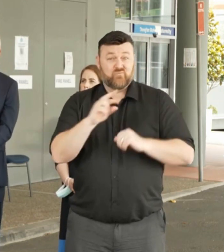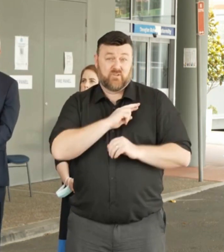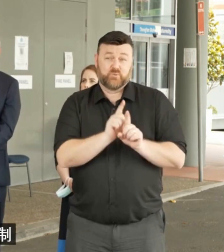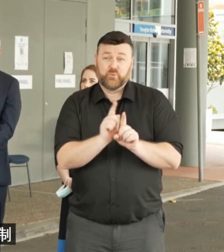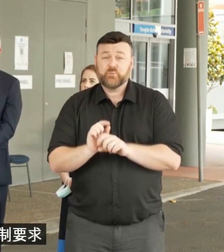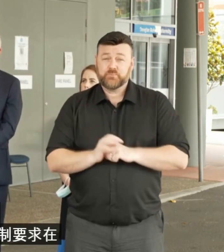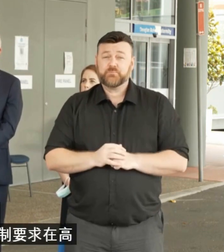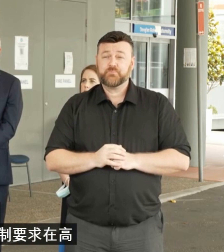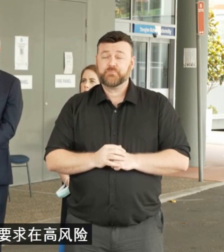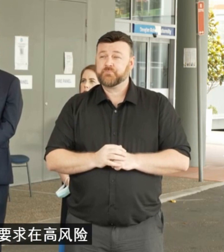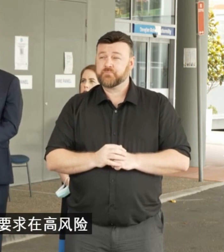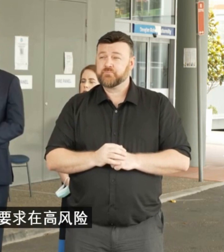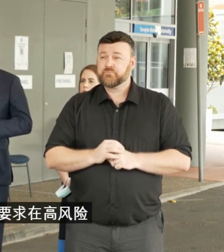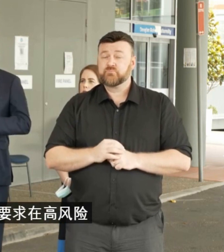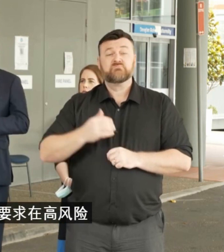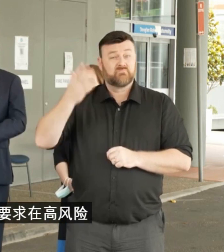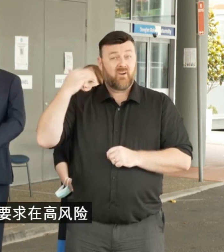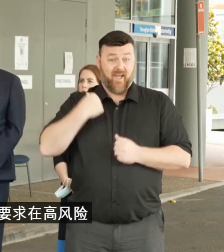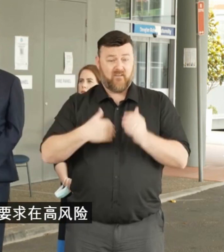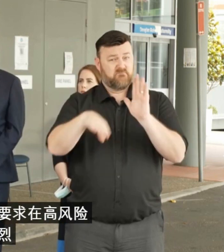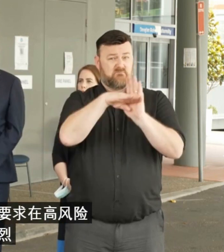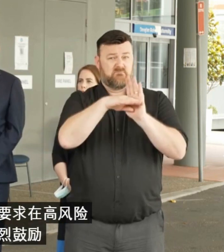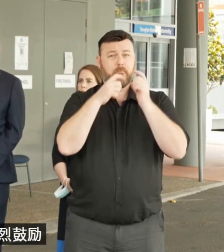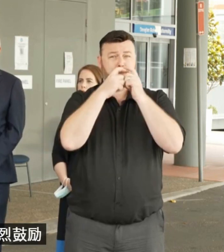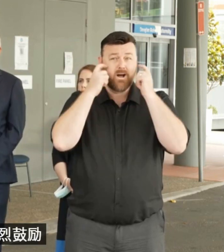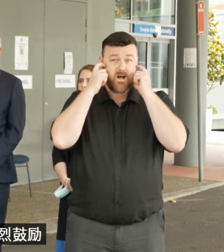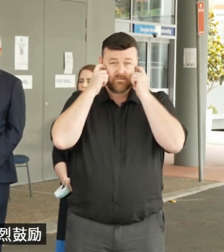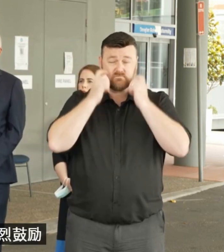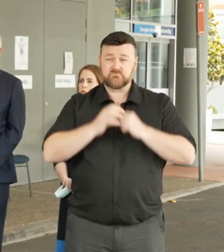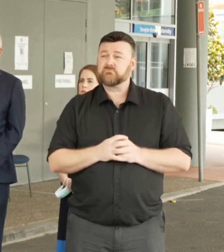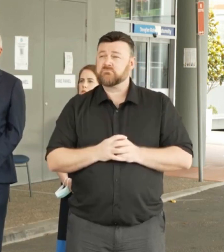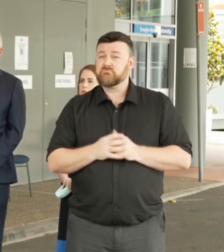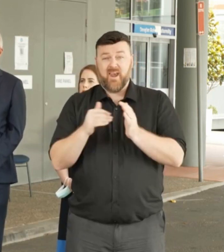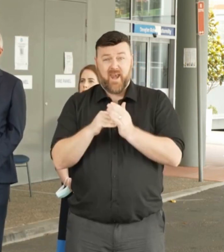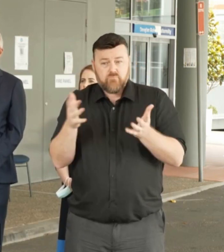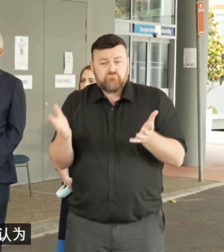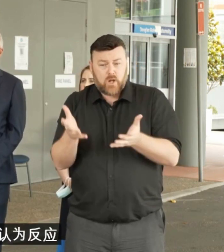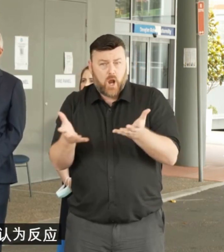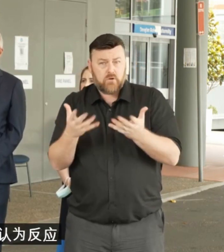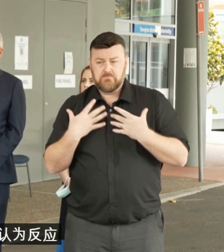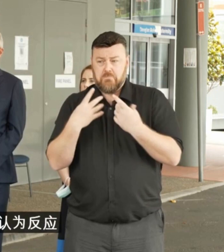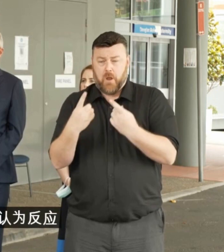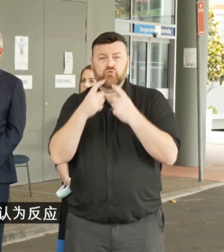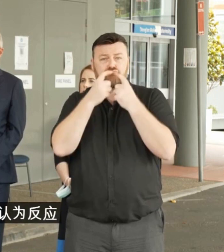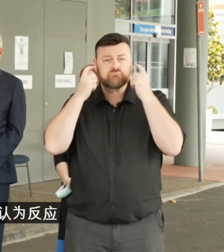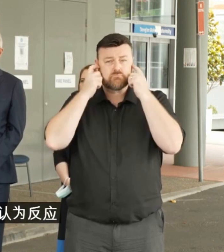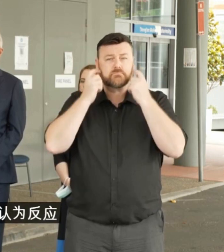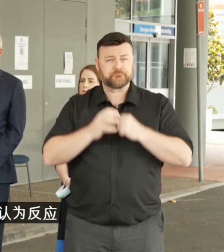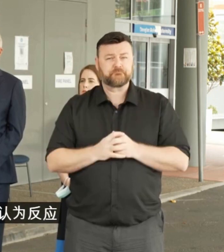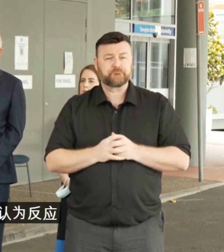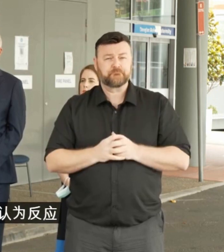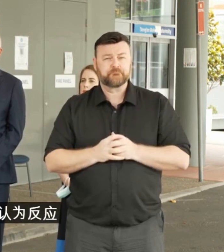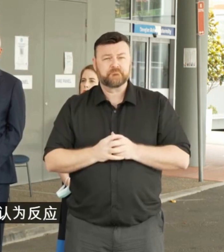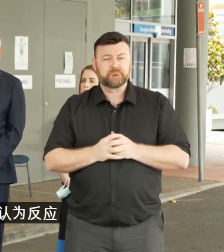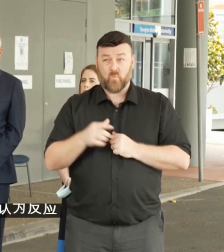we've mandated masks in high-risk settings. We strongly encourage the use of that. Everybody today, I think, is responding incredibly well.